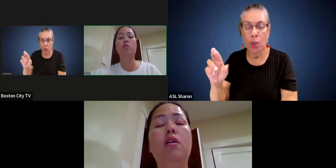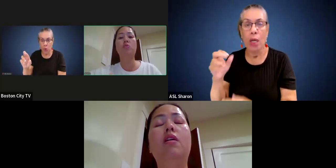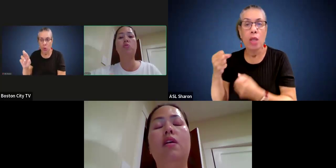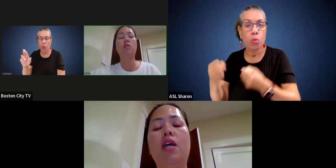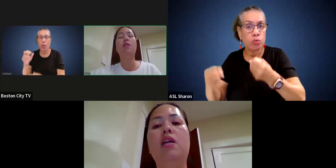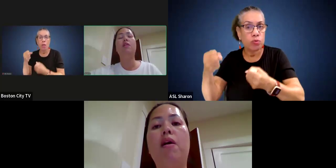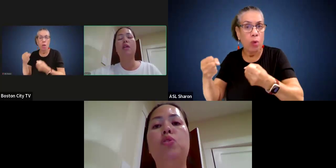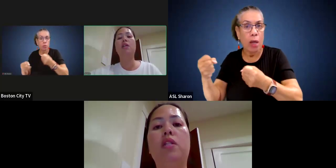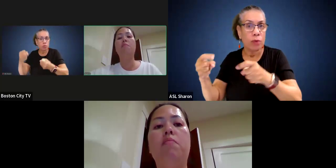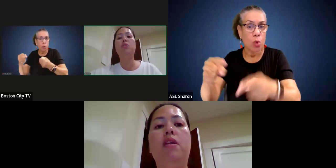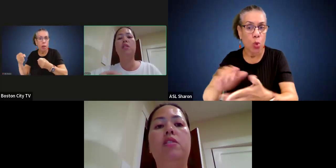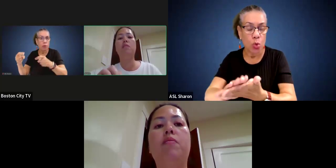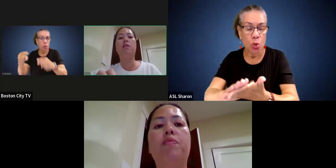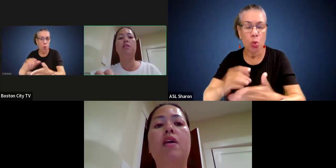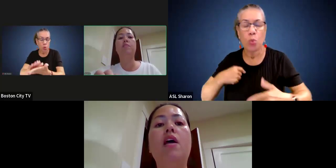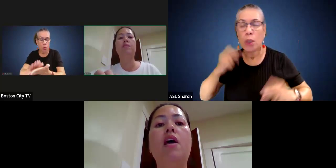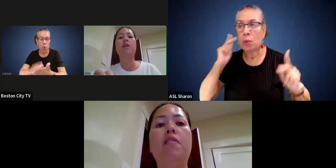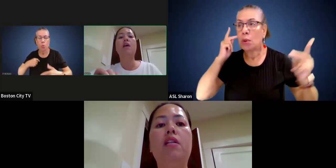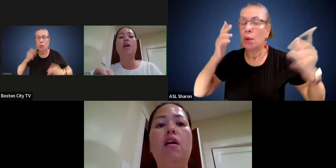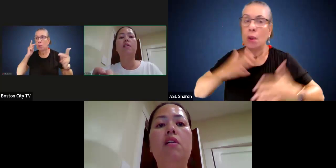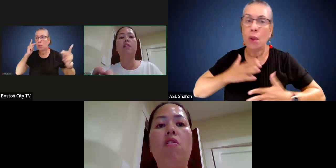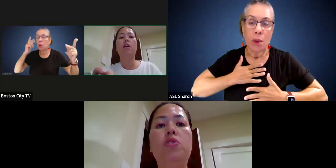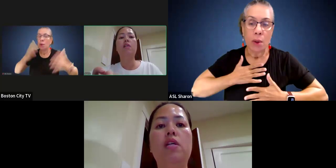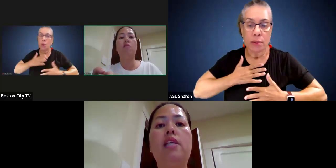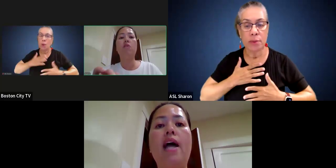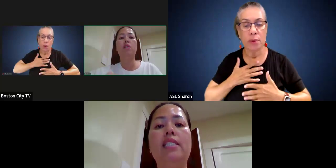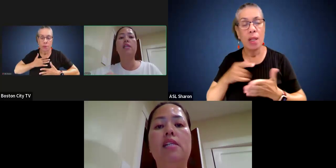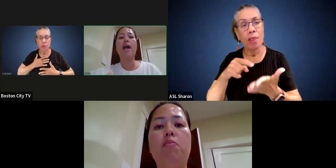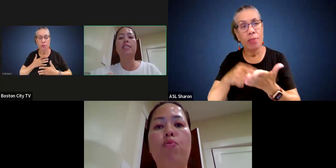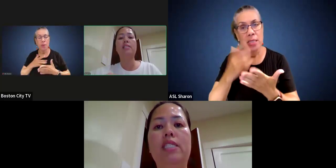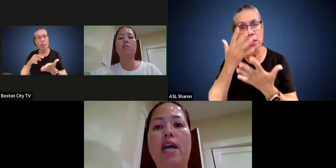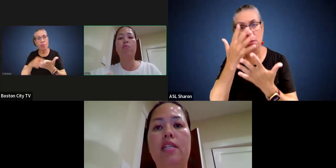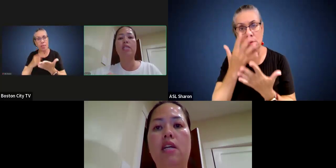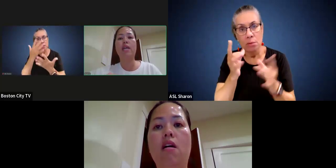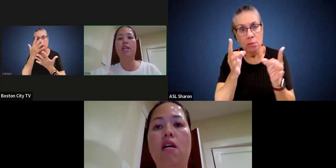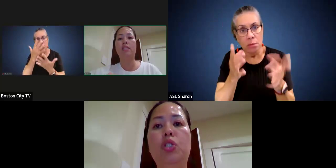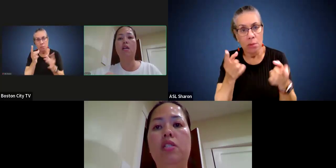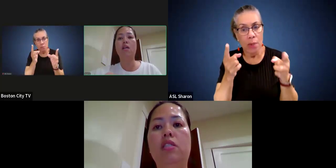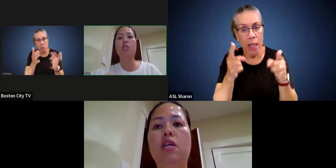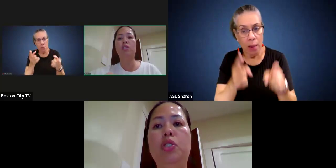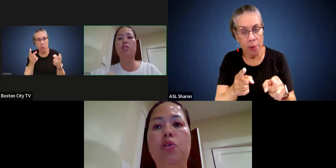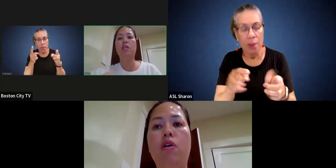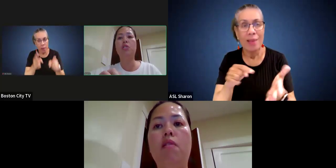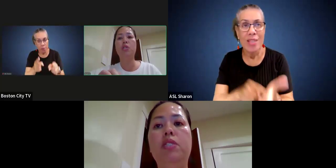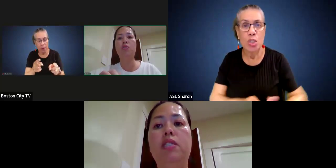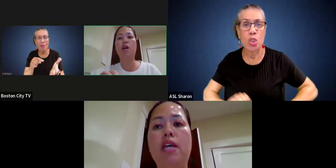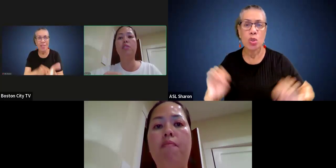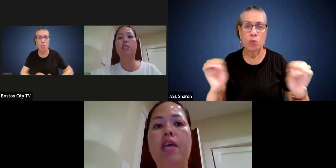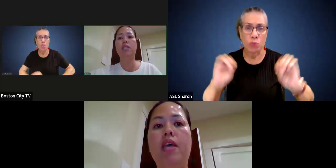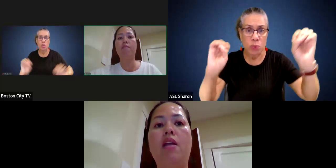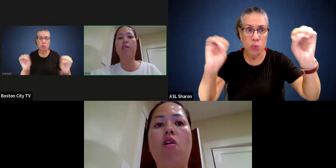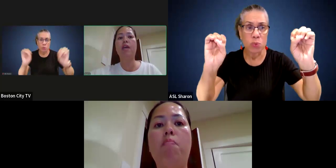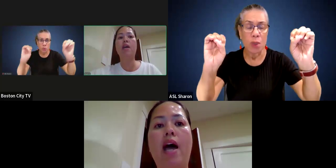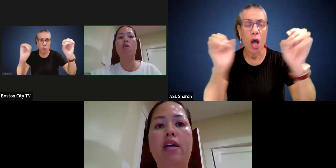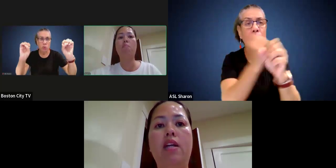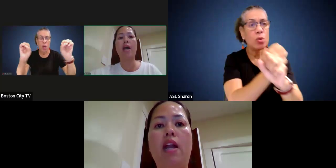school in about 20 minutes. This unfortunate accident presents an urgent issue of